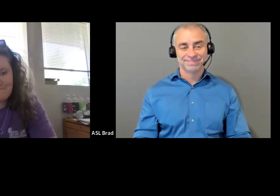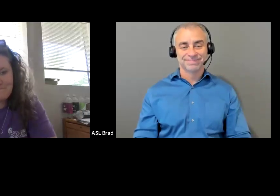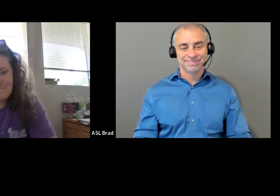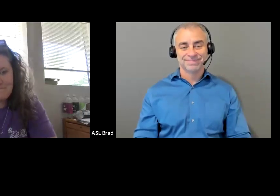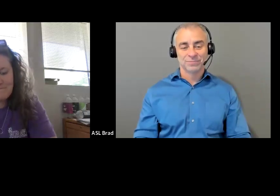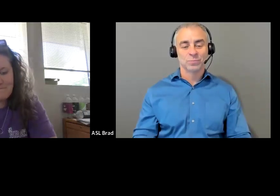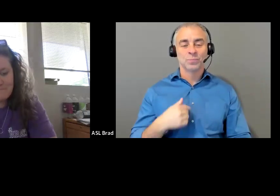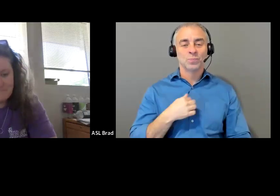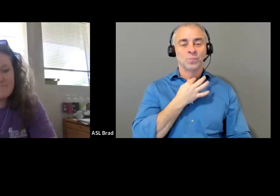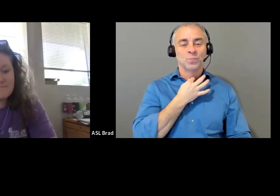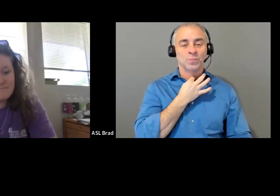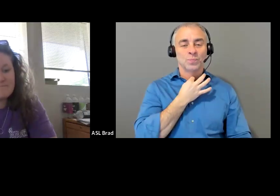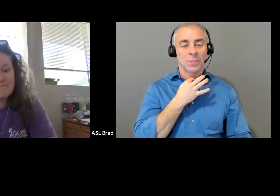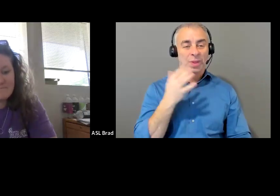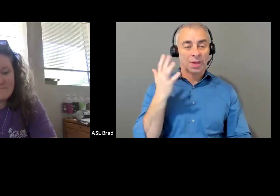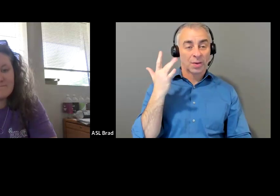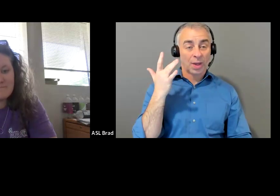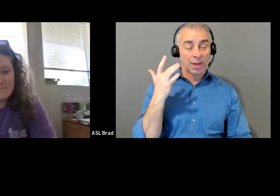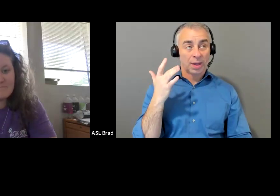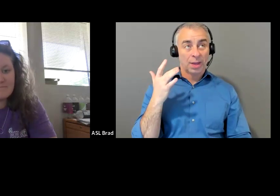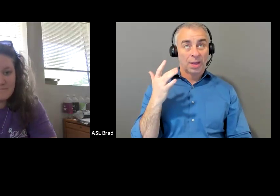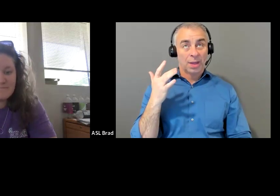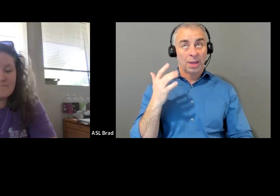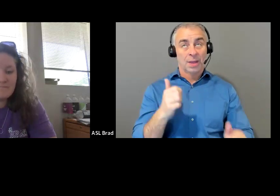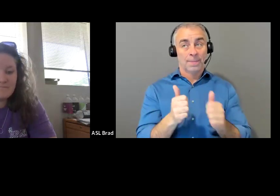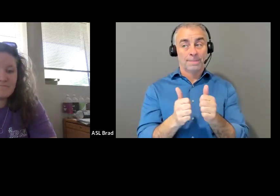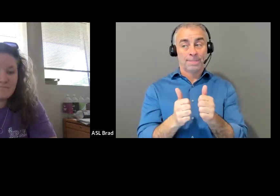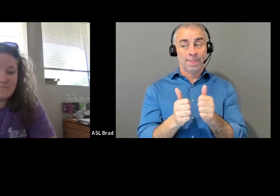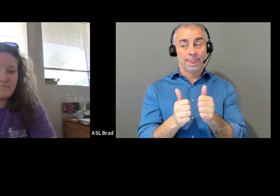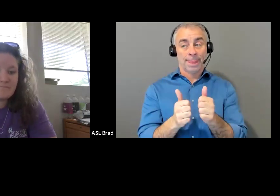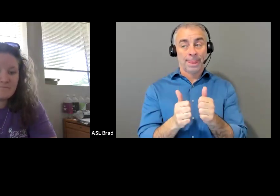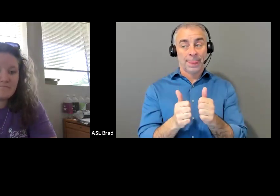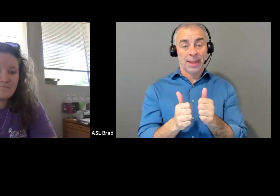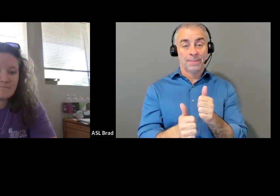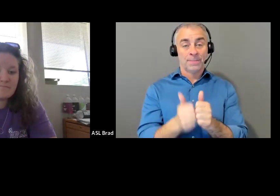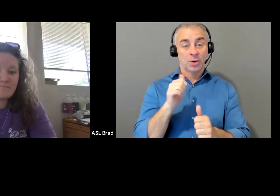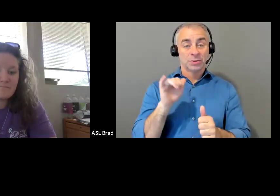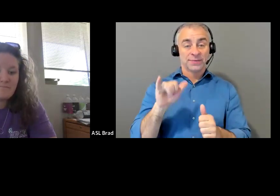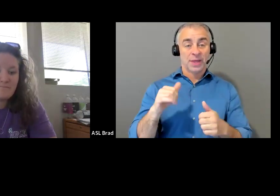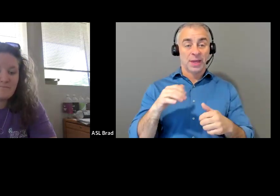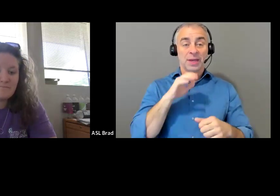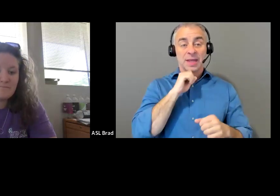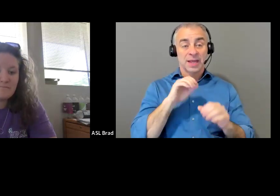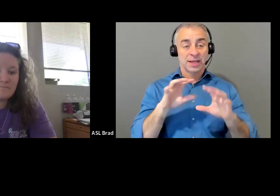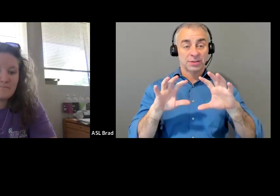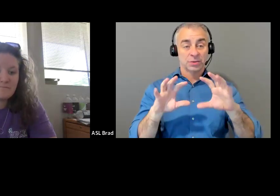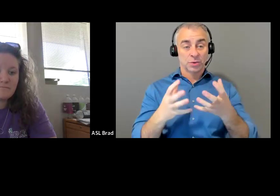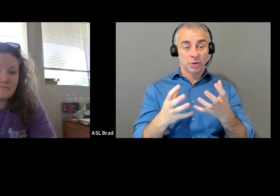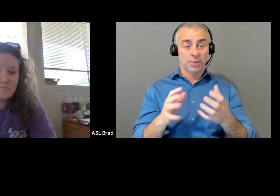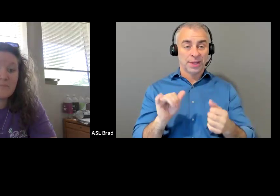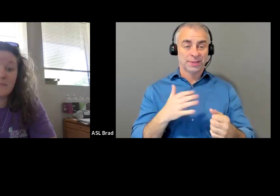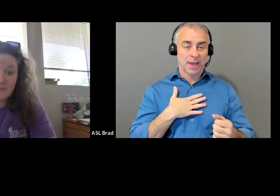Just curious because I have a majority of that age group is pretty much my